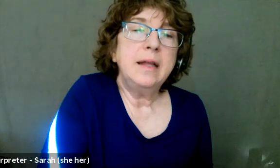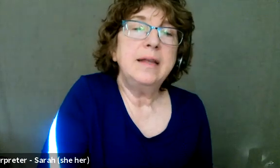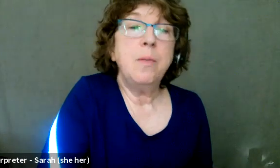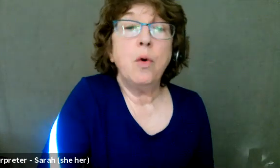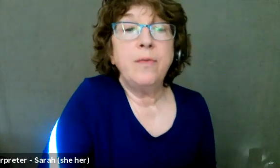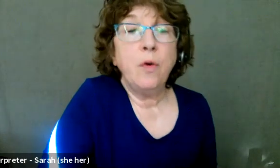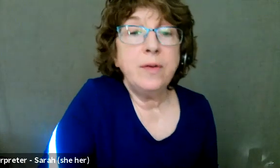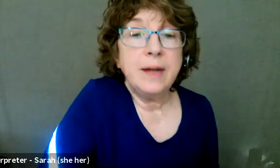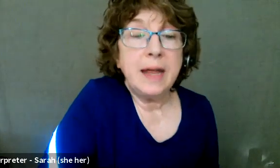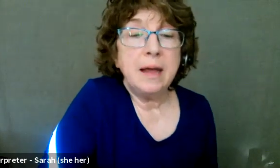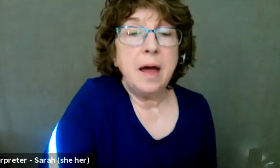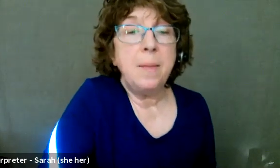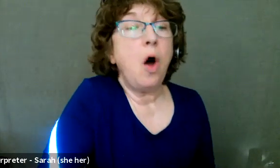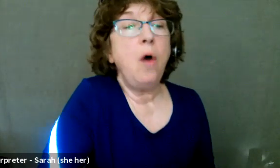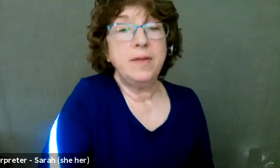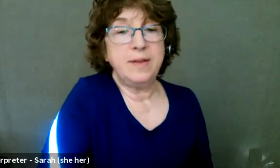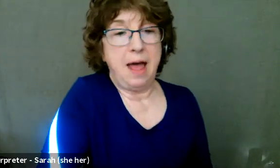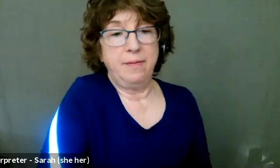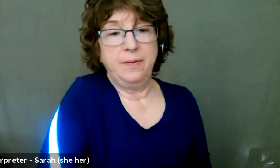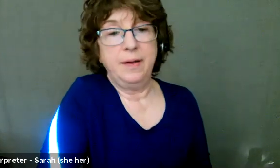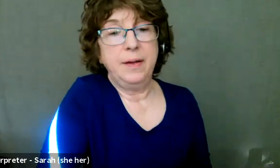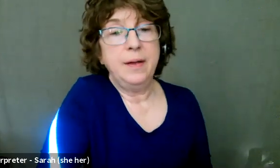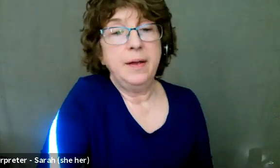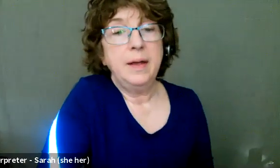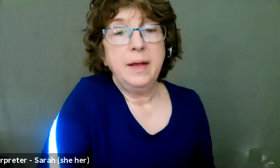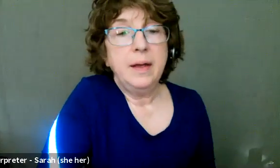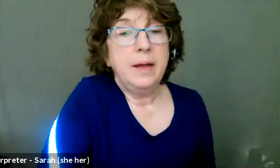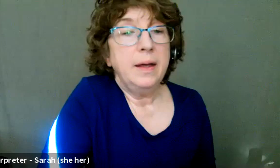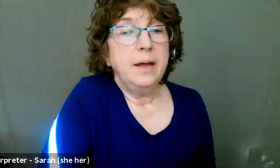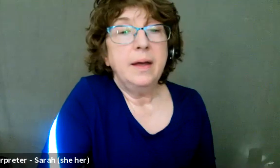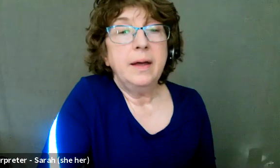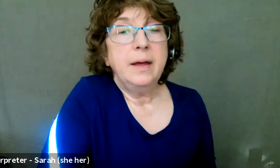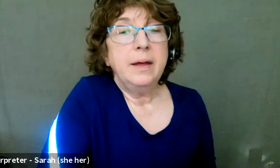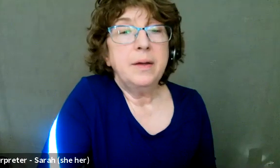And I'd like to see more diversity among all the staff,